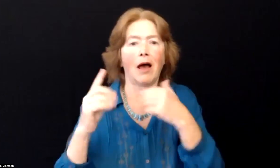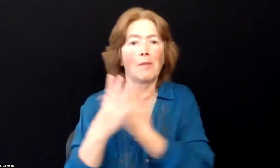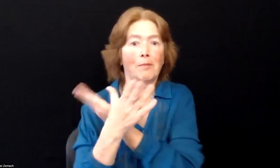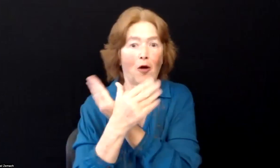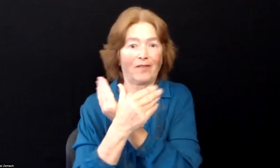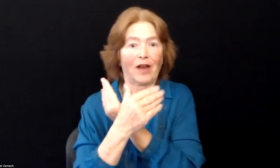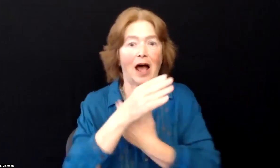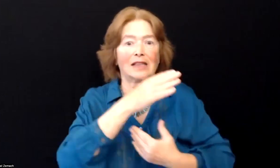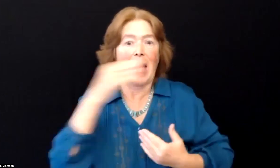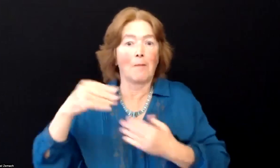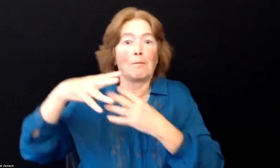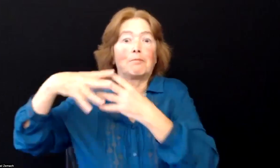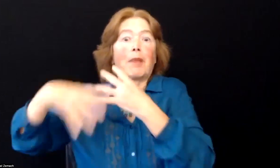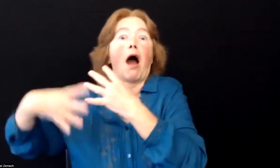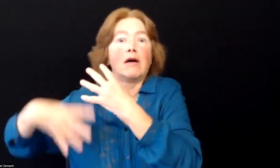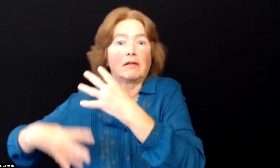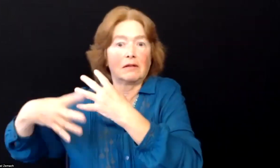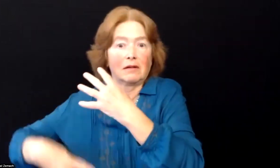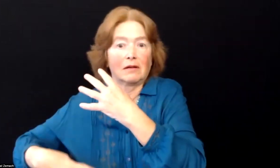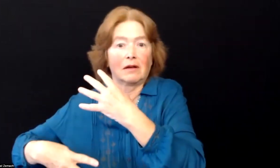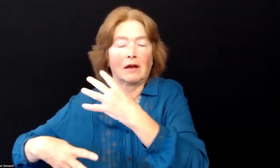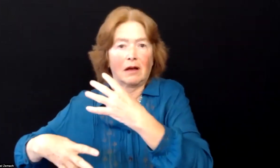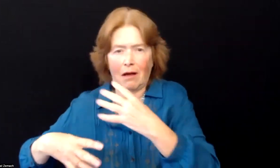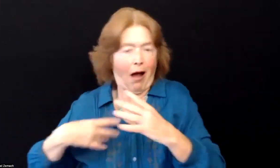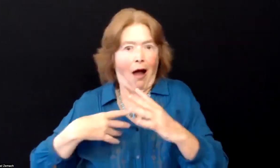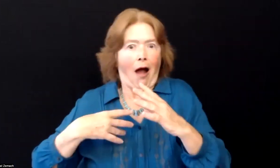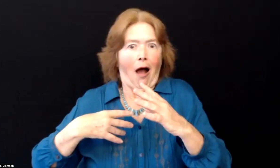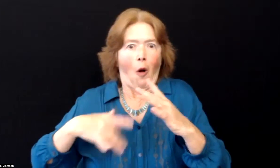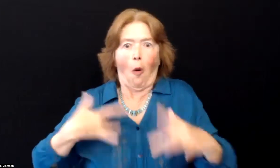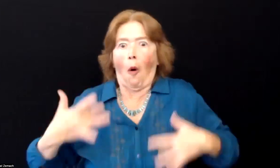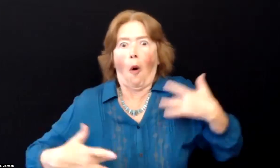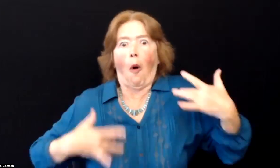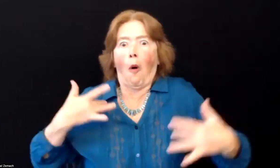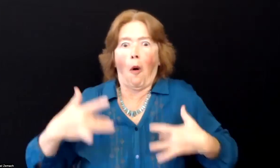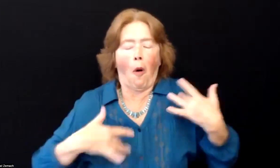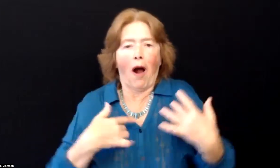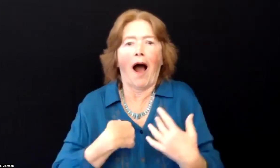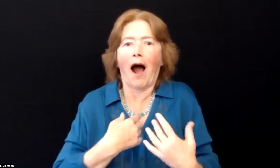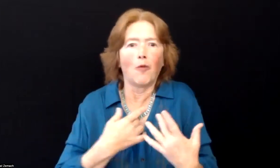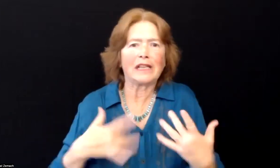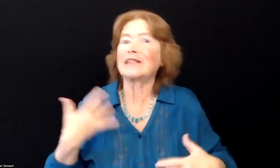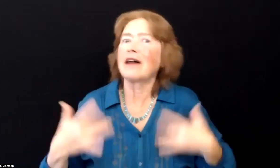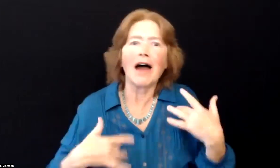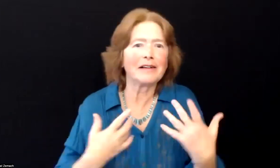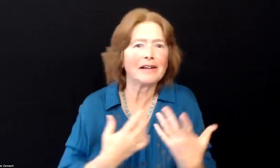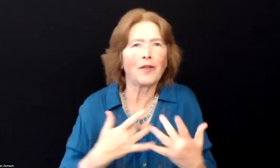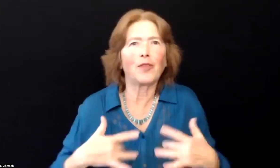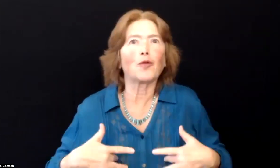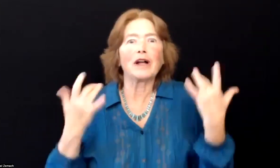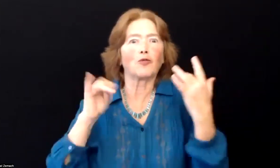the name, Butterfly and Blood came to me and I was like, oh, that's great. I like that name. I was really